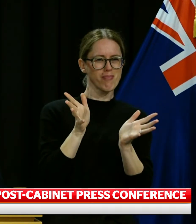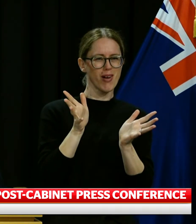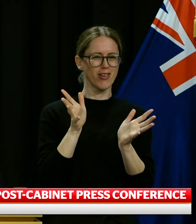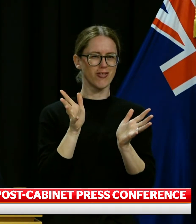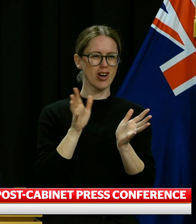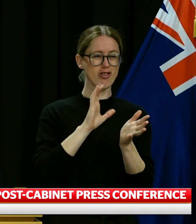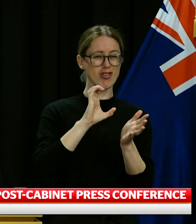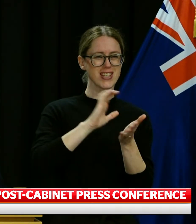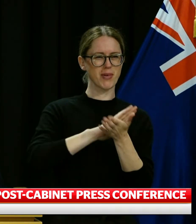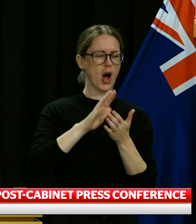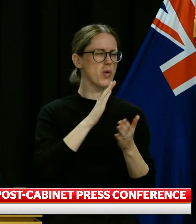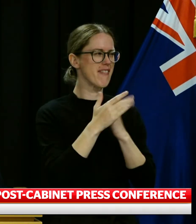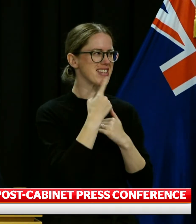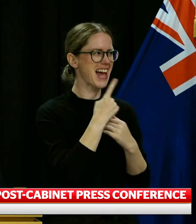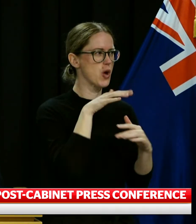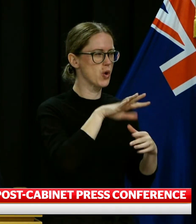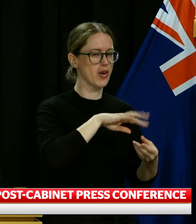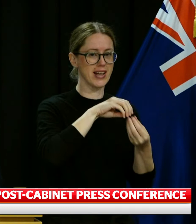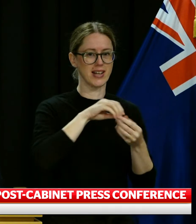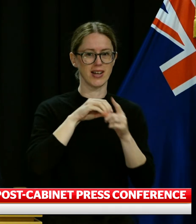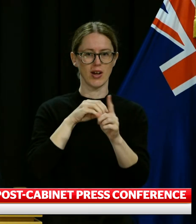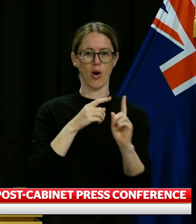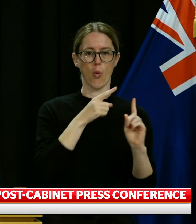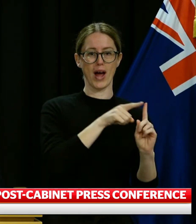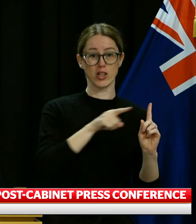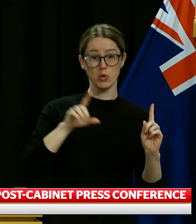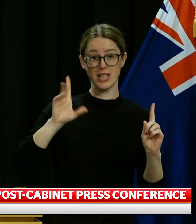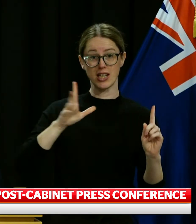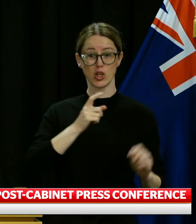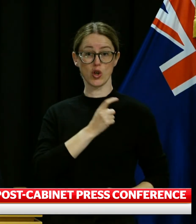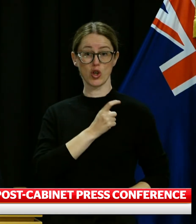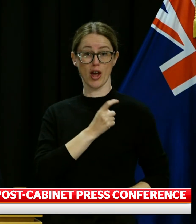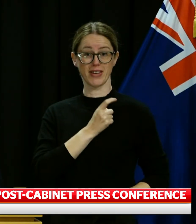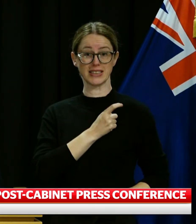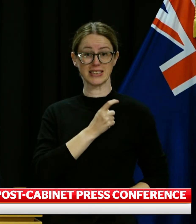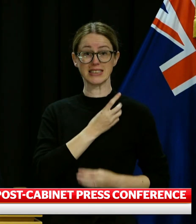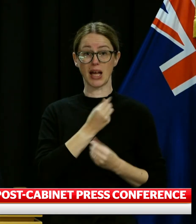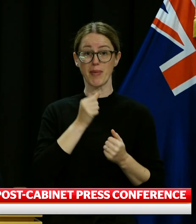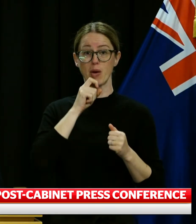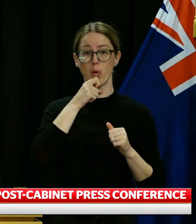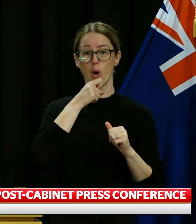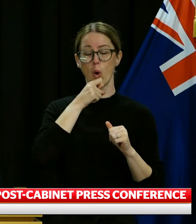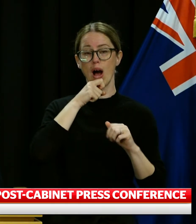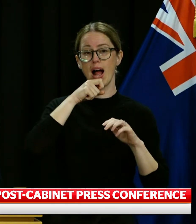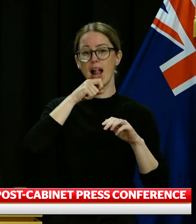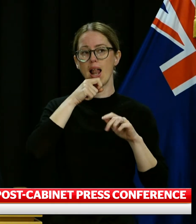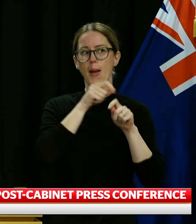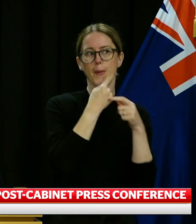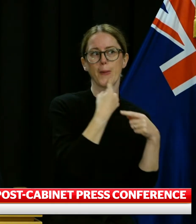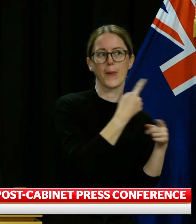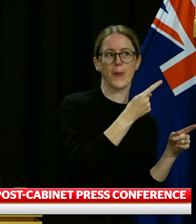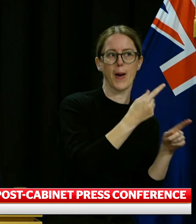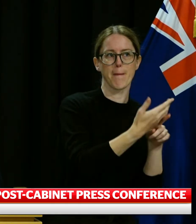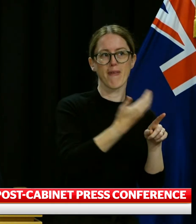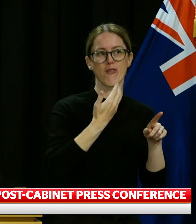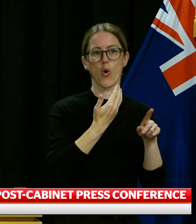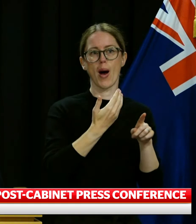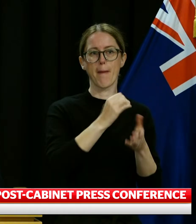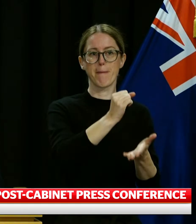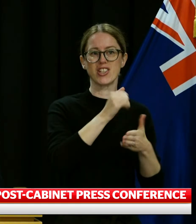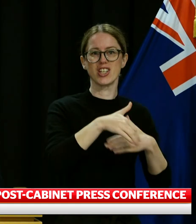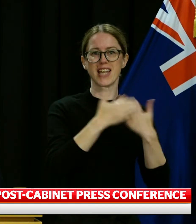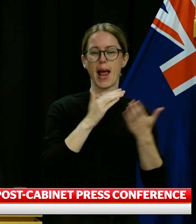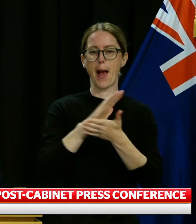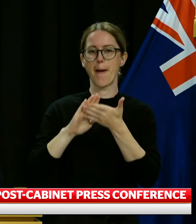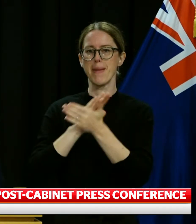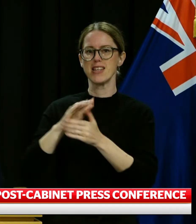I never reveal my sources. On a scale of 1 to 10, how nervous are you that something's going to leak out before budget day and you'll face the wrath of the finance